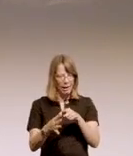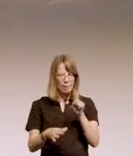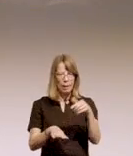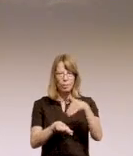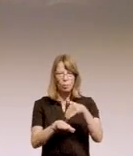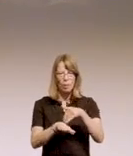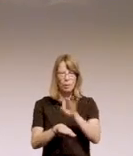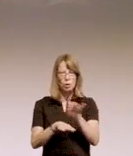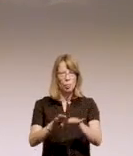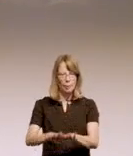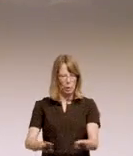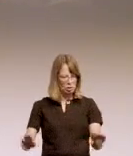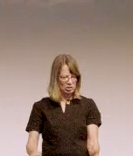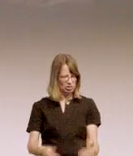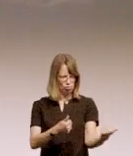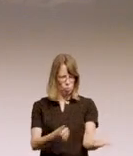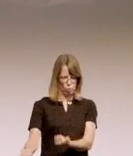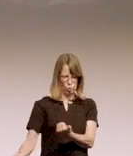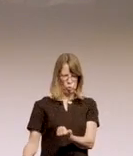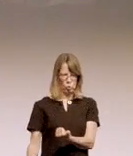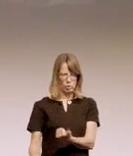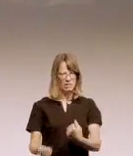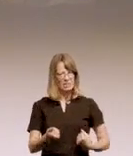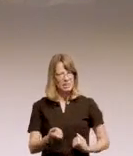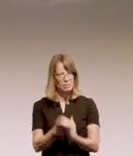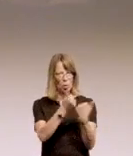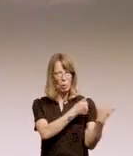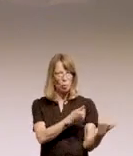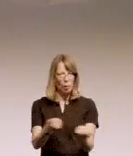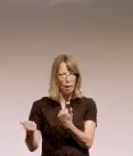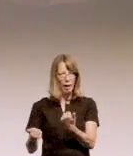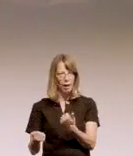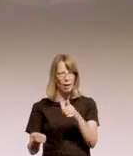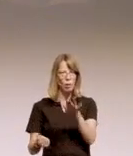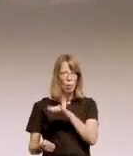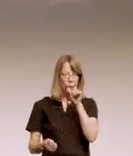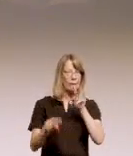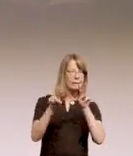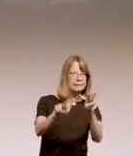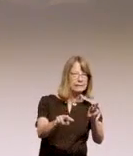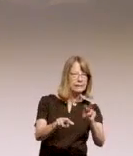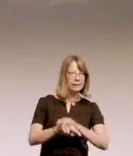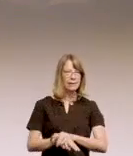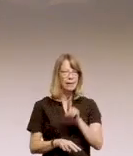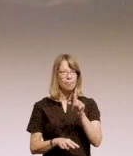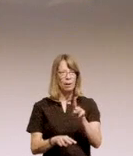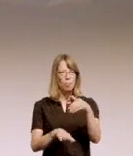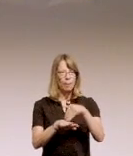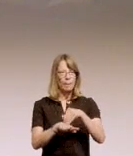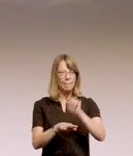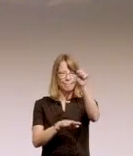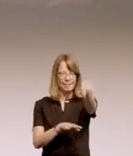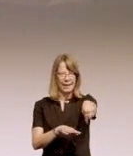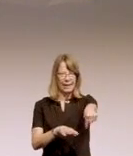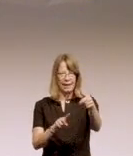the crates. The crates are doing their job fantastically. Assistive technology was working, everyone could interact with the portal. The problem was the portal itself and